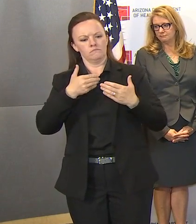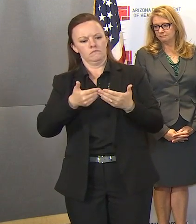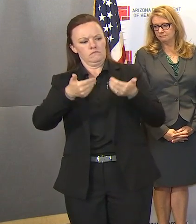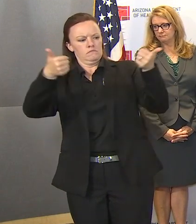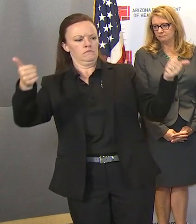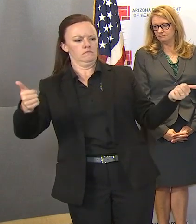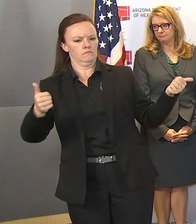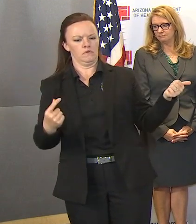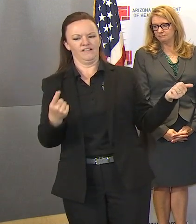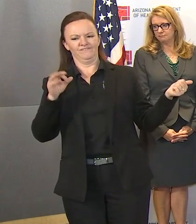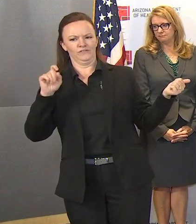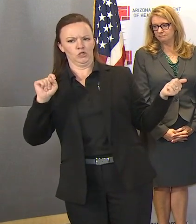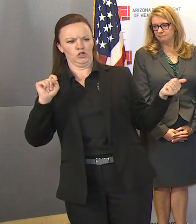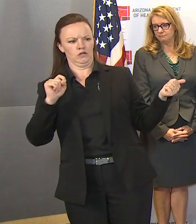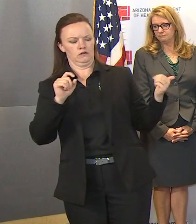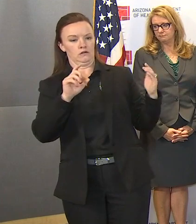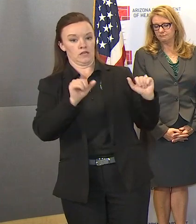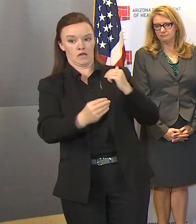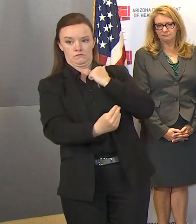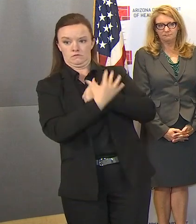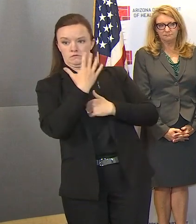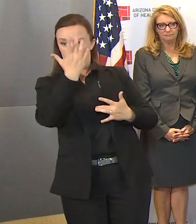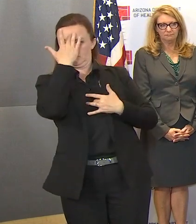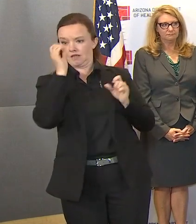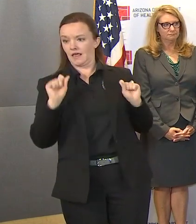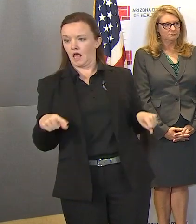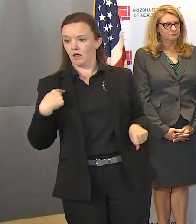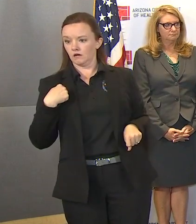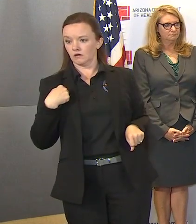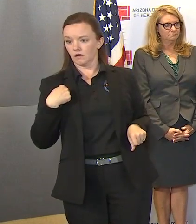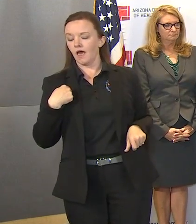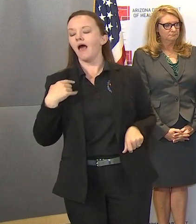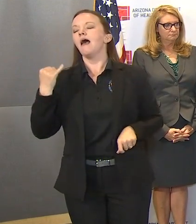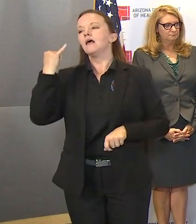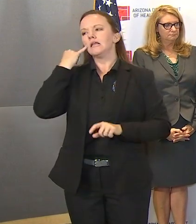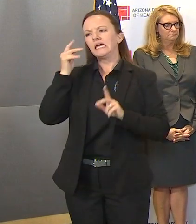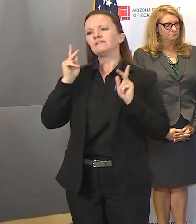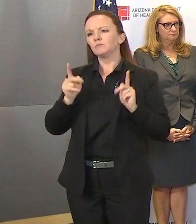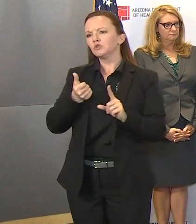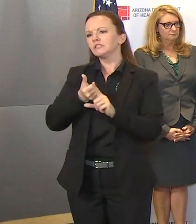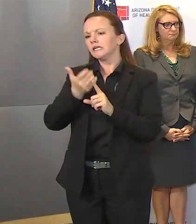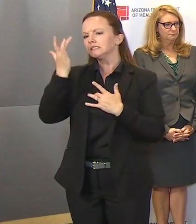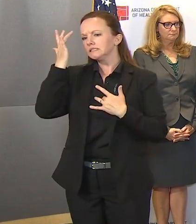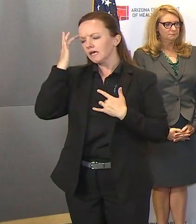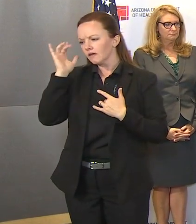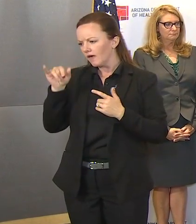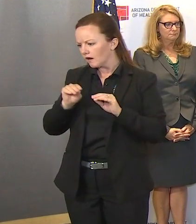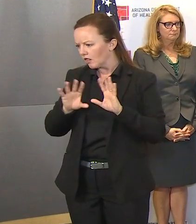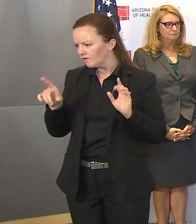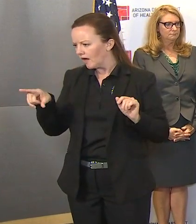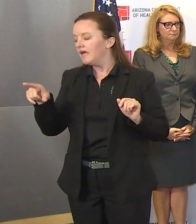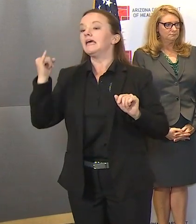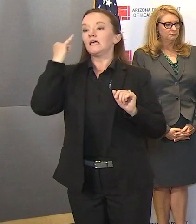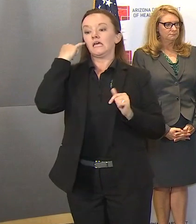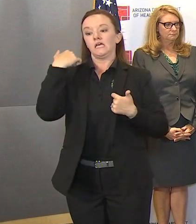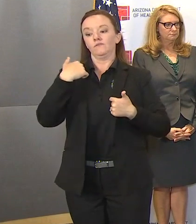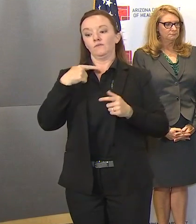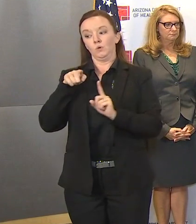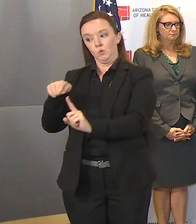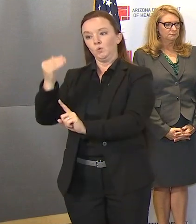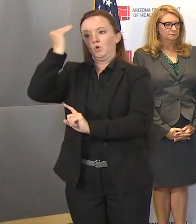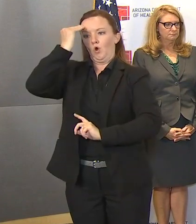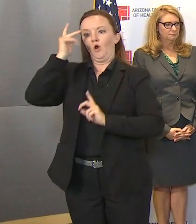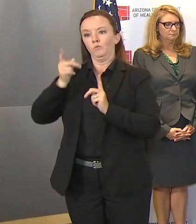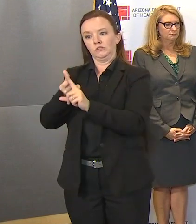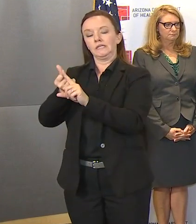you, can you catch it that way? You know that. If they are sick, if you know that they're sick, we would